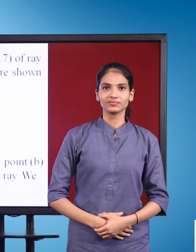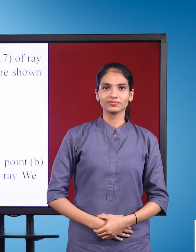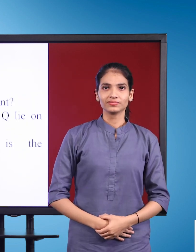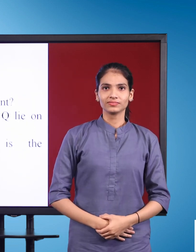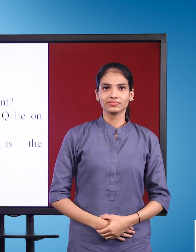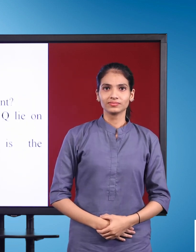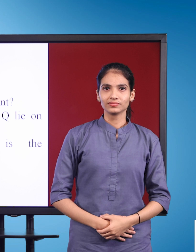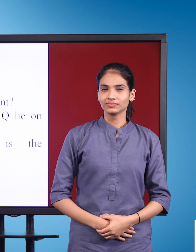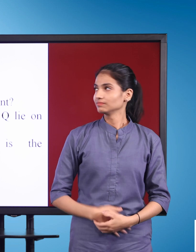arrow.